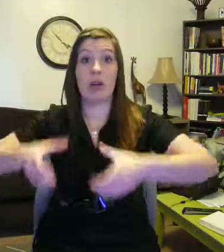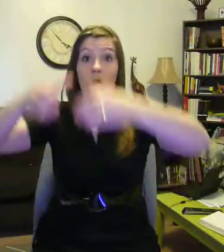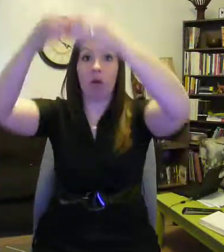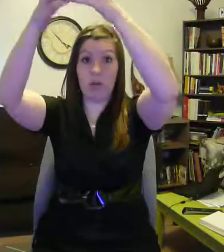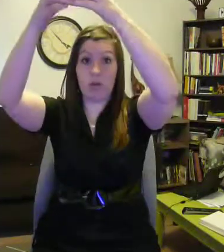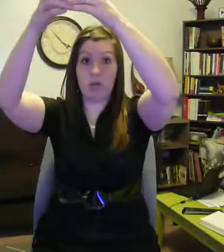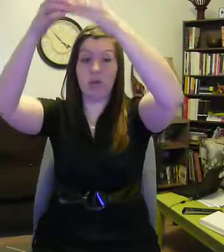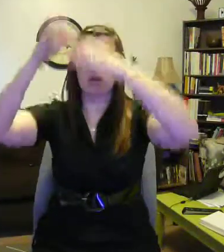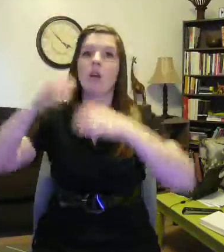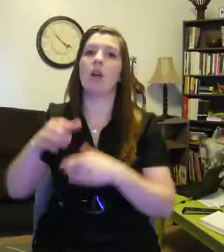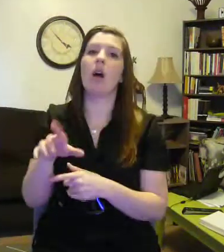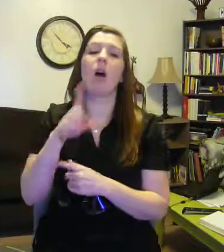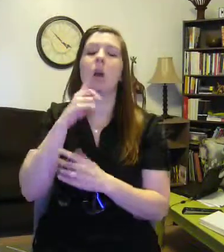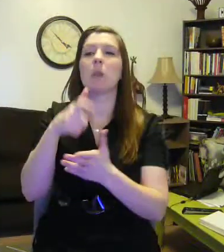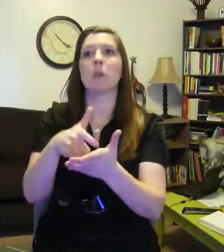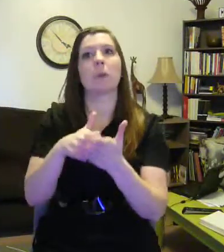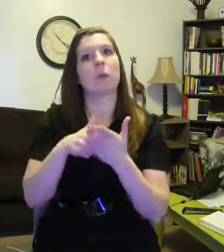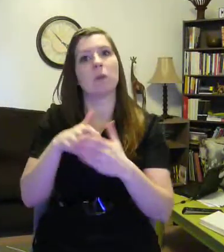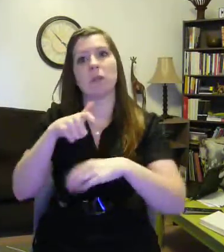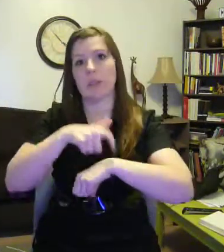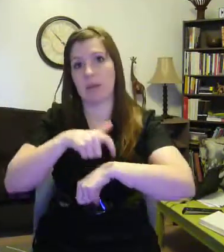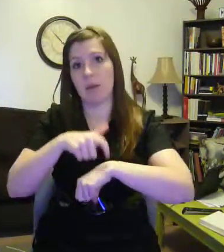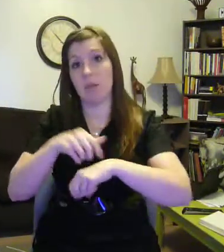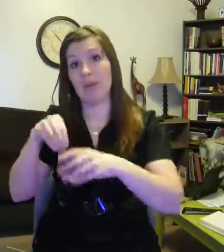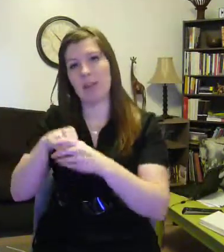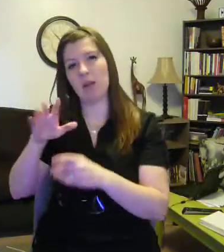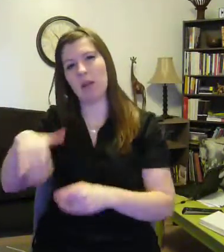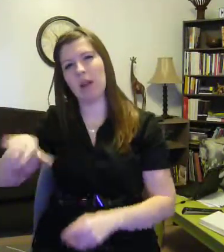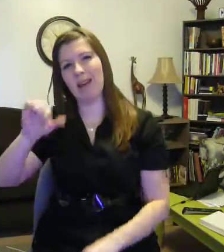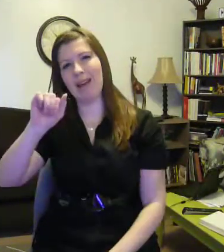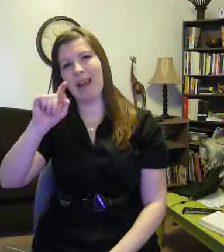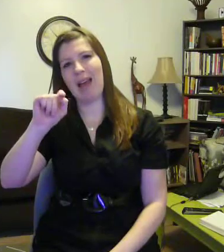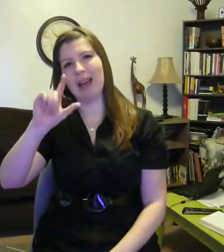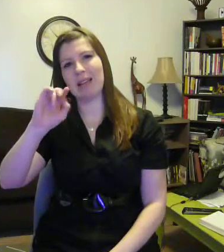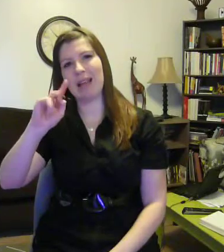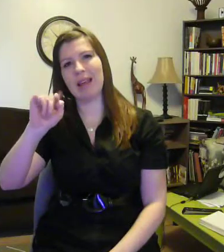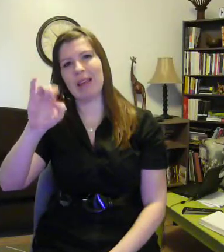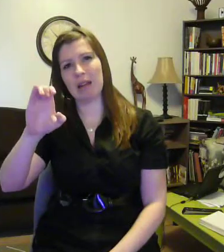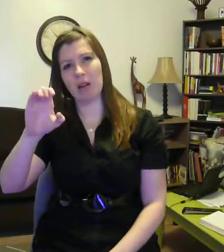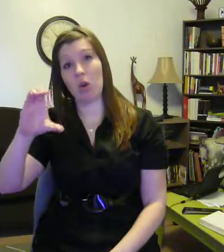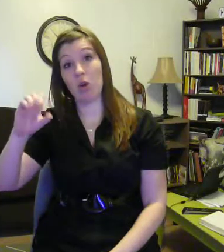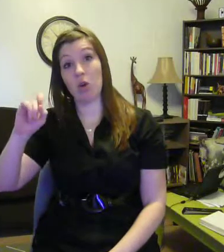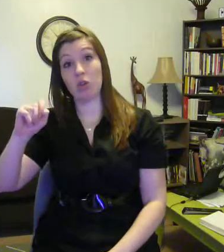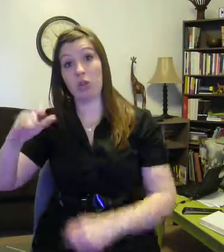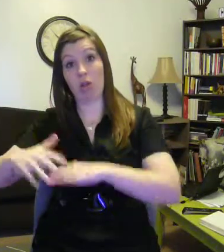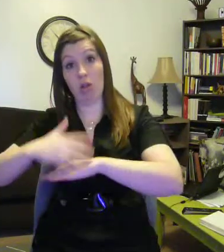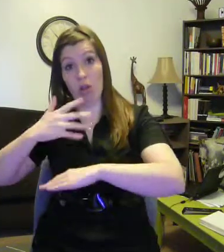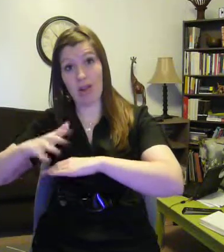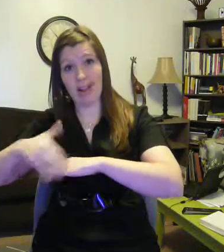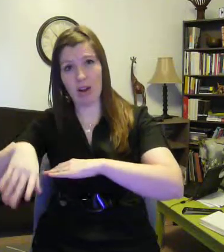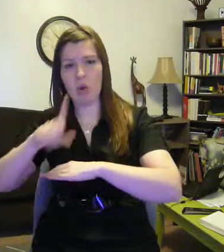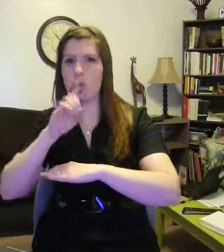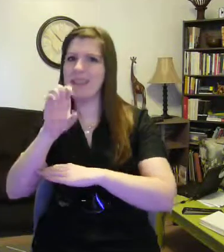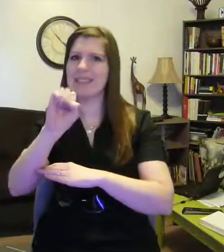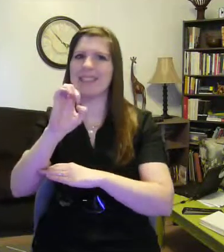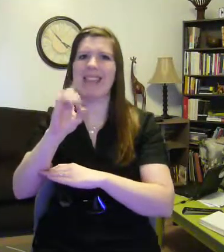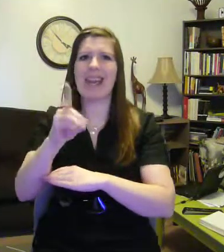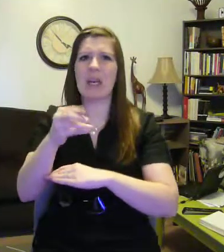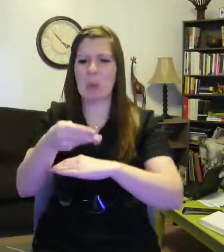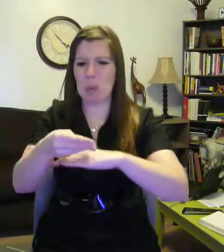also, where especially in the Atlantic coastal plain we have very sandy soils, and the process of drilling 60 and 70